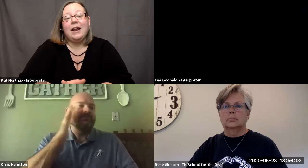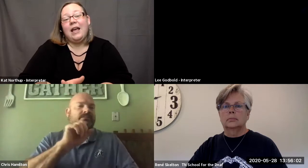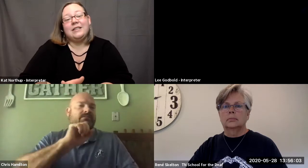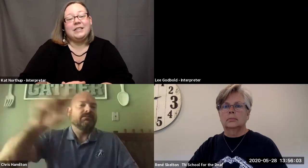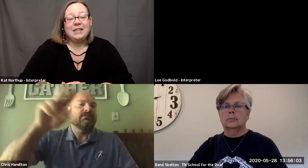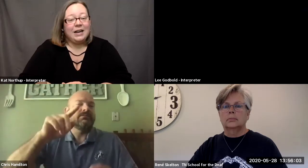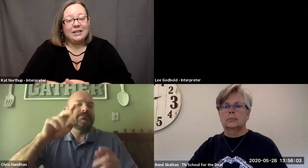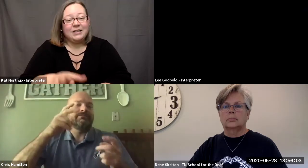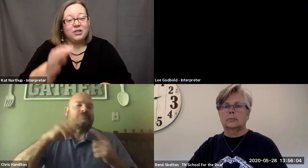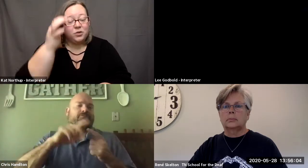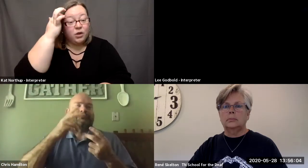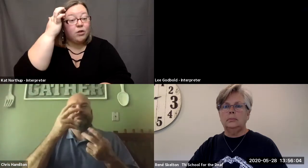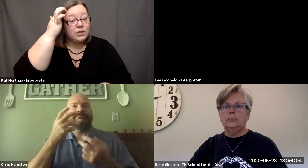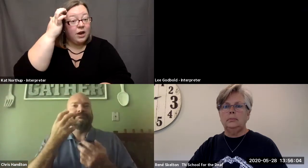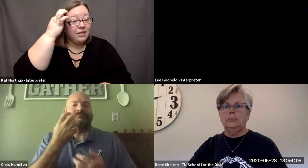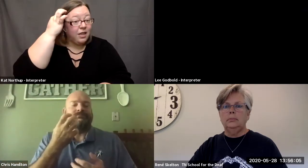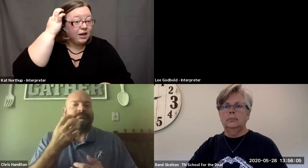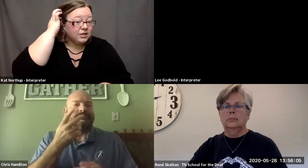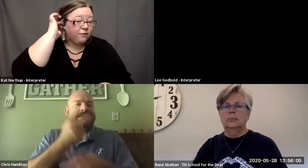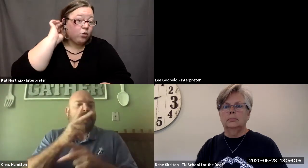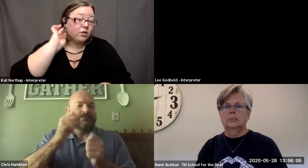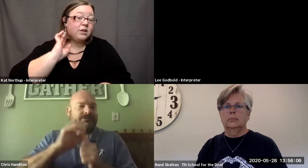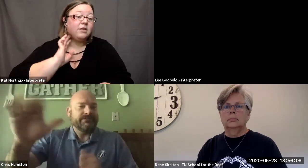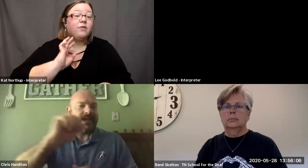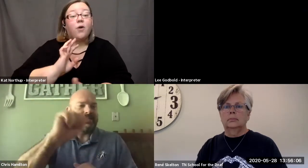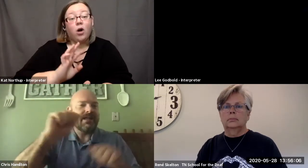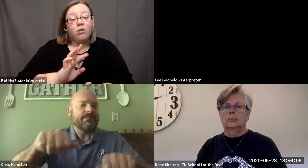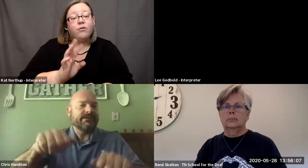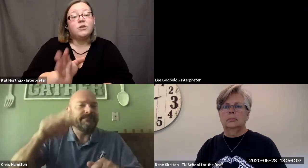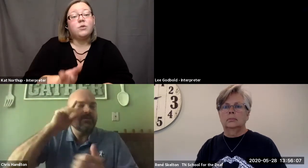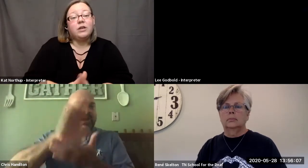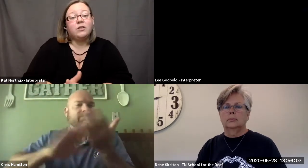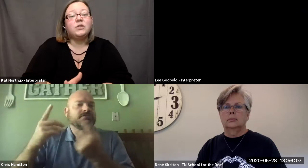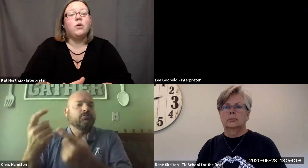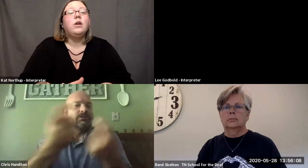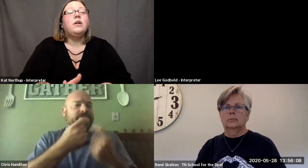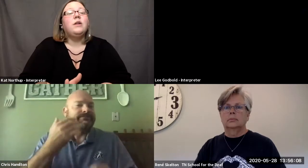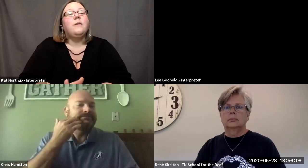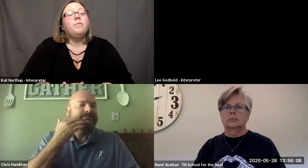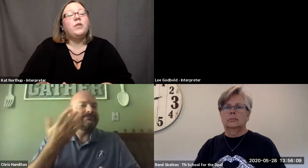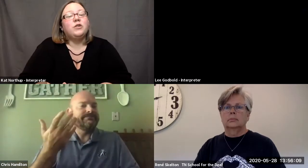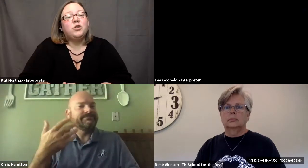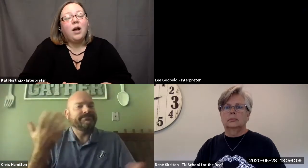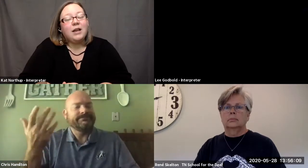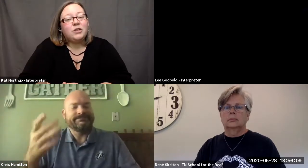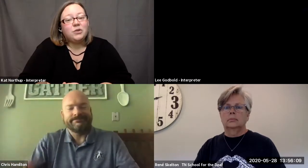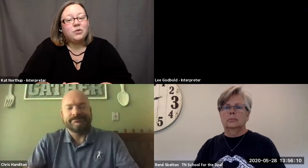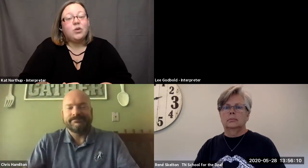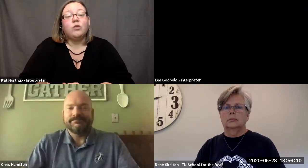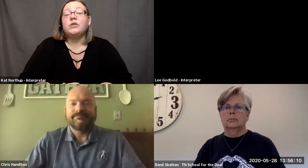has decided to close their athletics for the fall or for the school year. So they're trying to go to